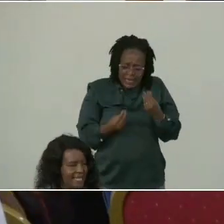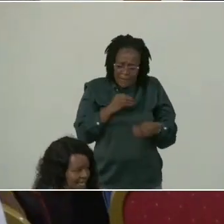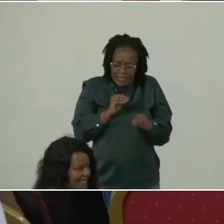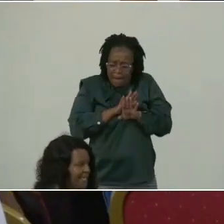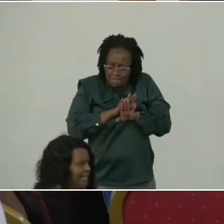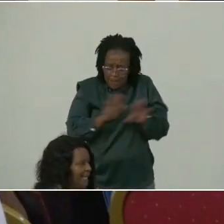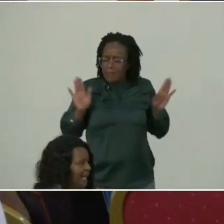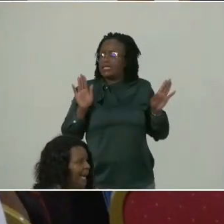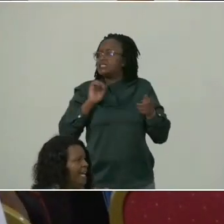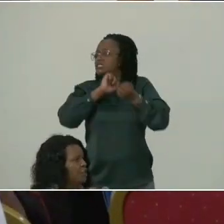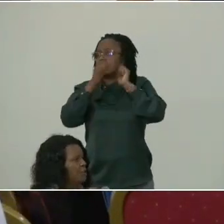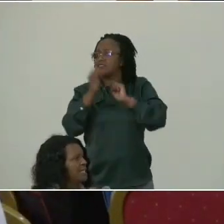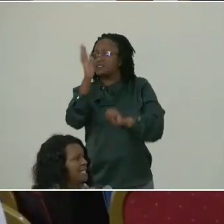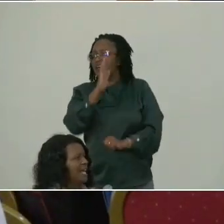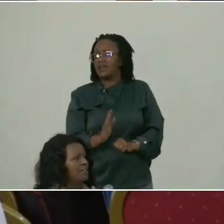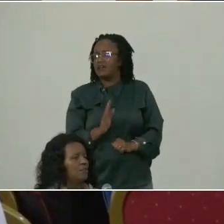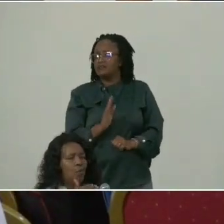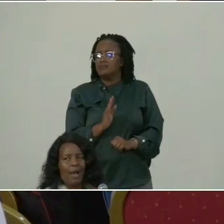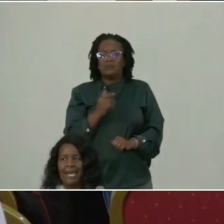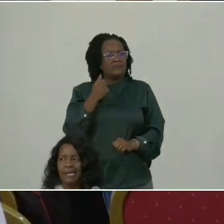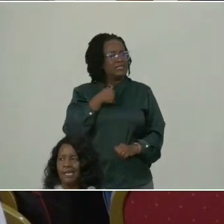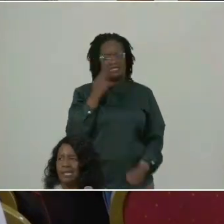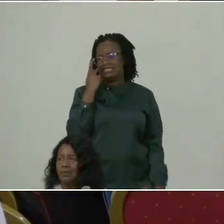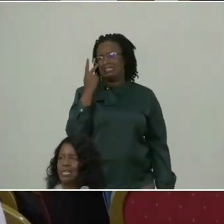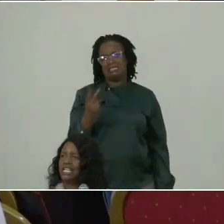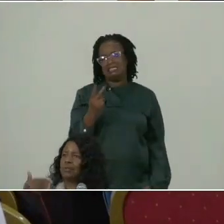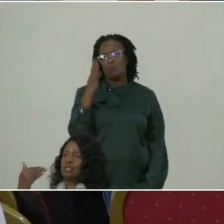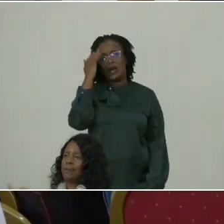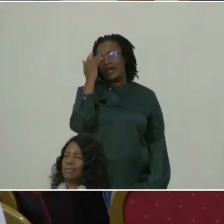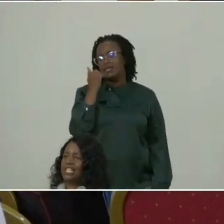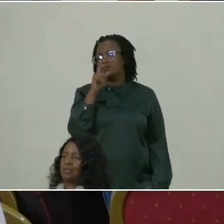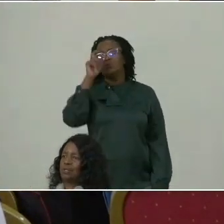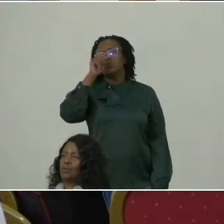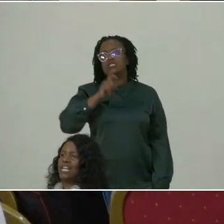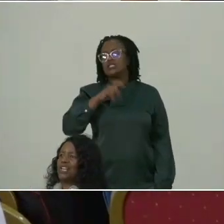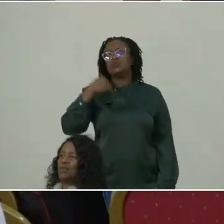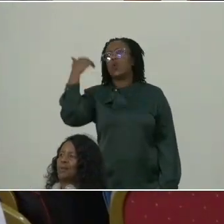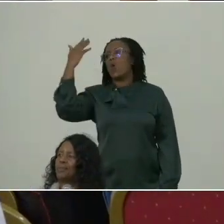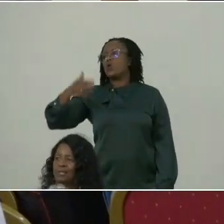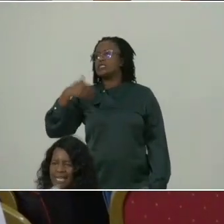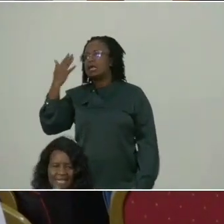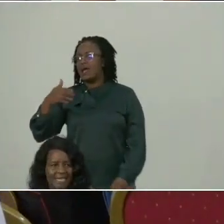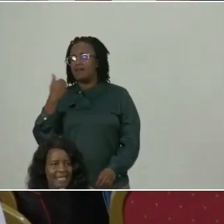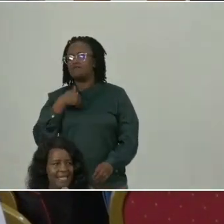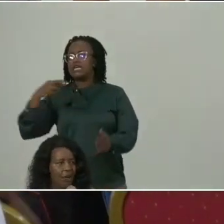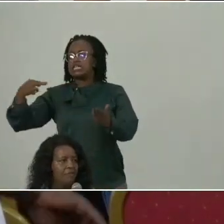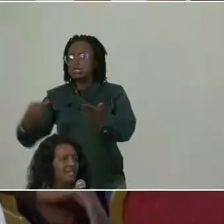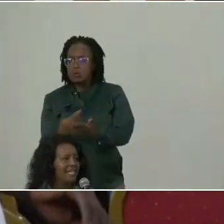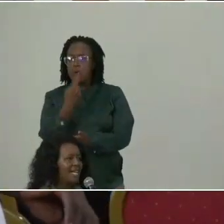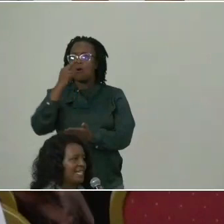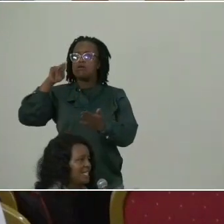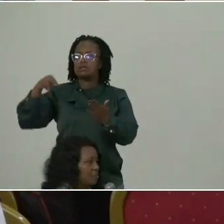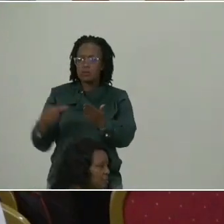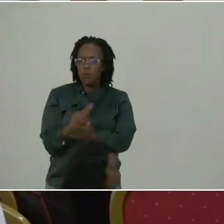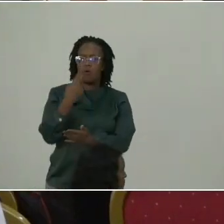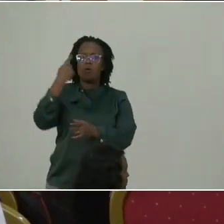I sit, I don't see the reason why we need to subject you to a renewal process of the